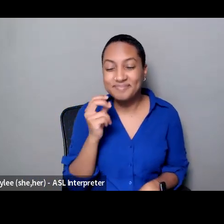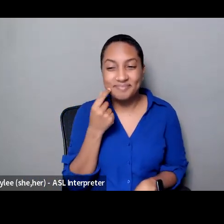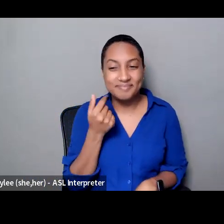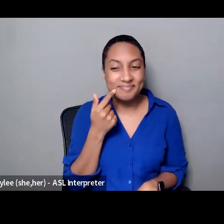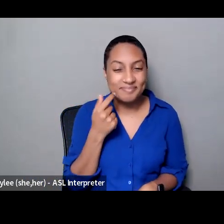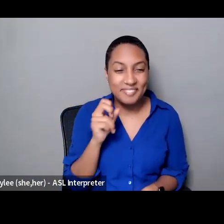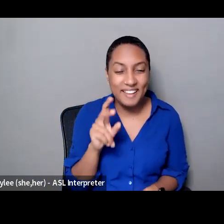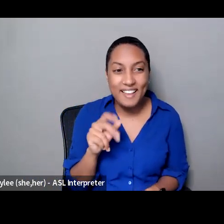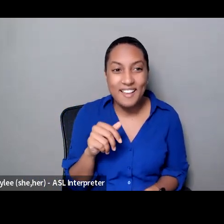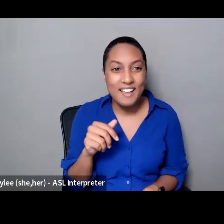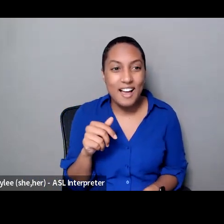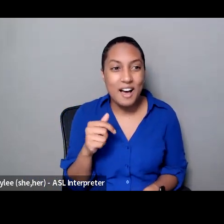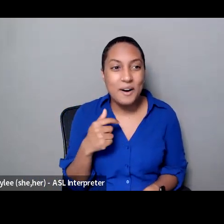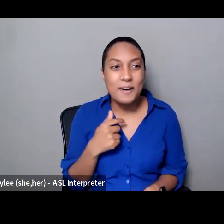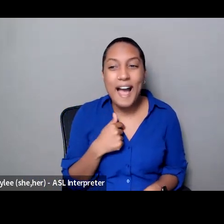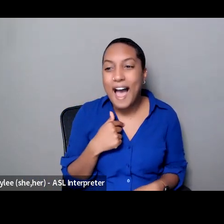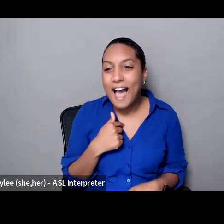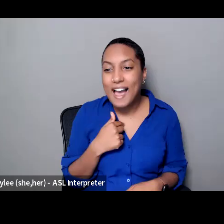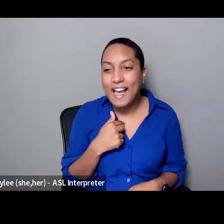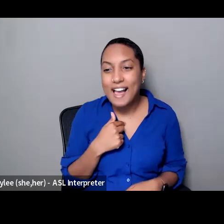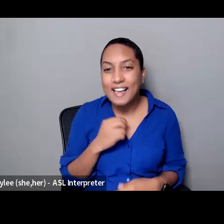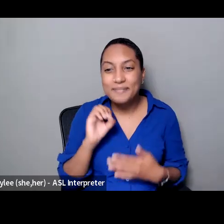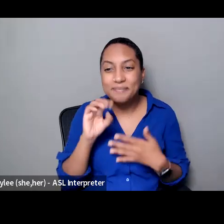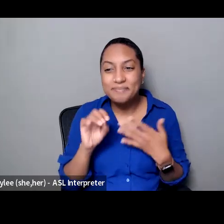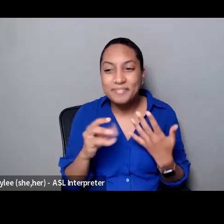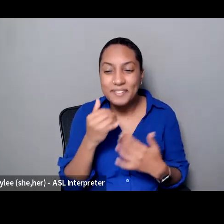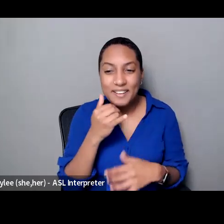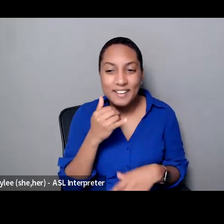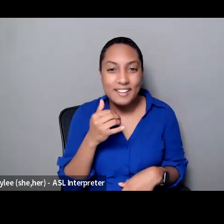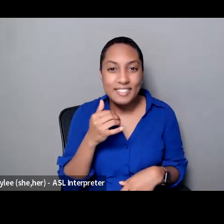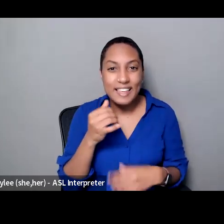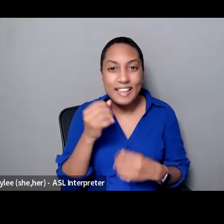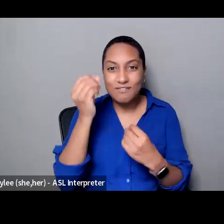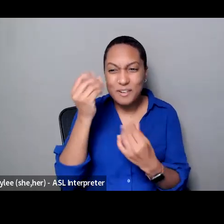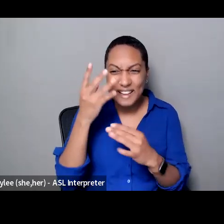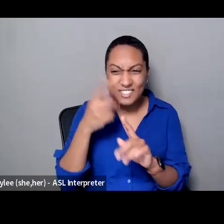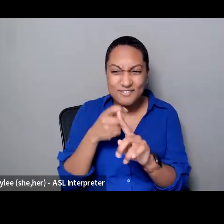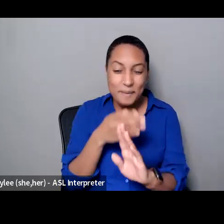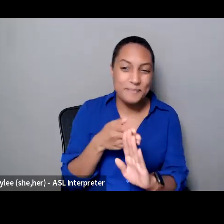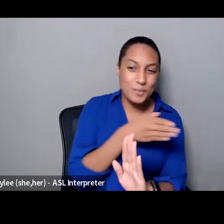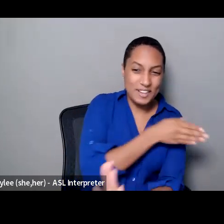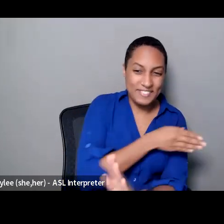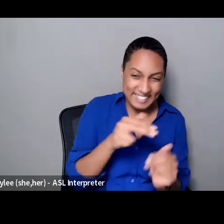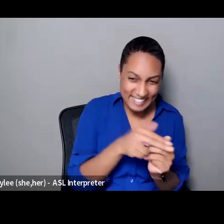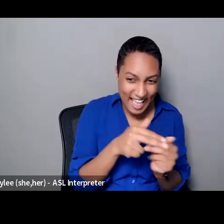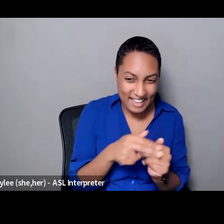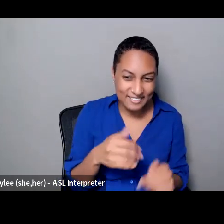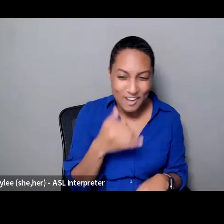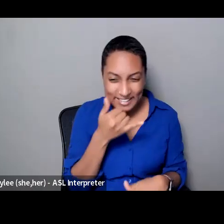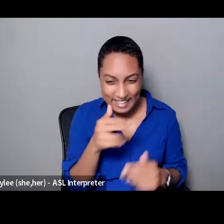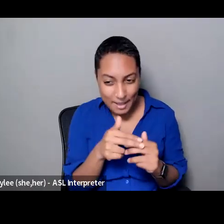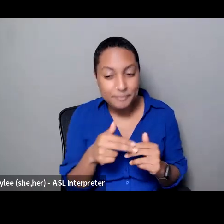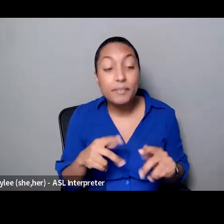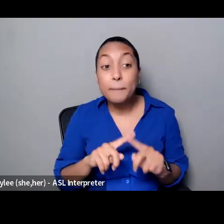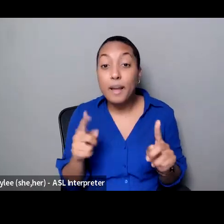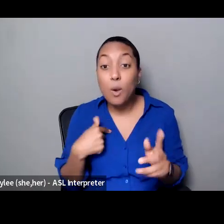you this information on that other slide, but there was one other point on that other slide that we want to mention, and that is that this